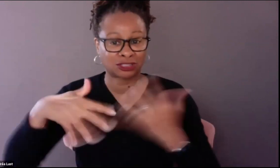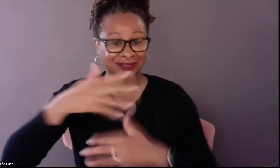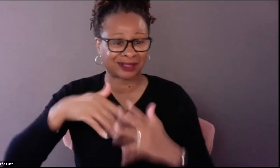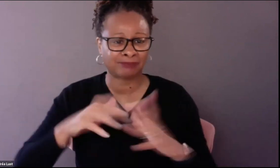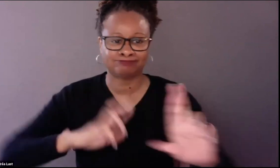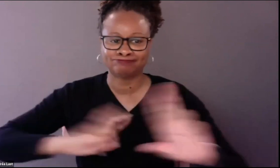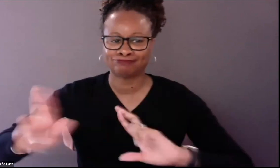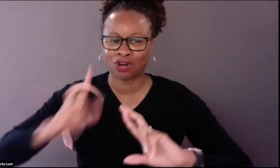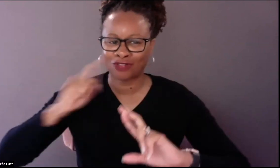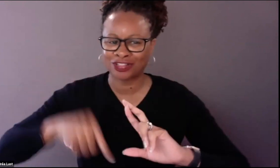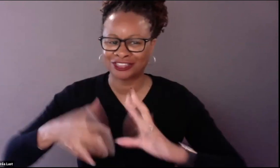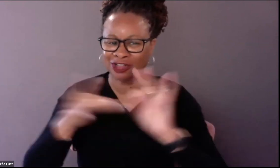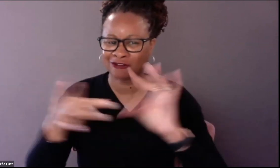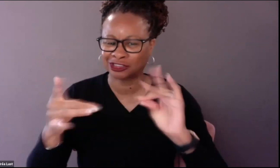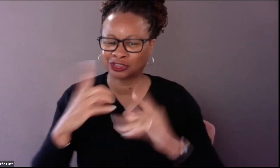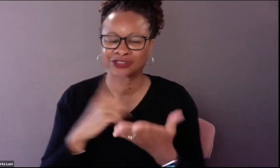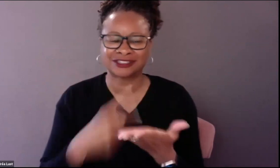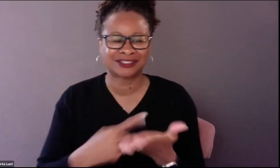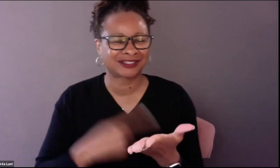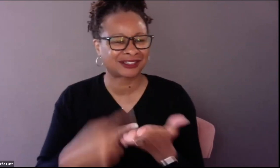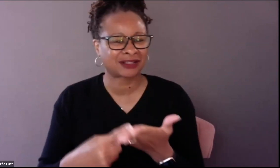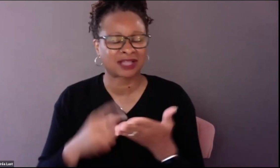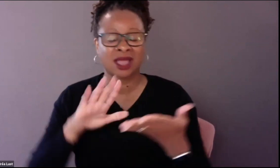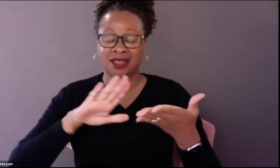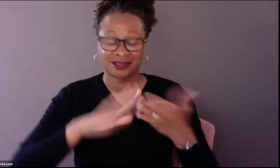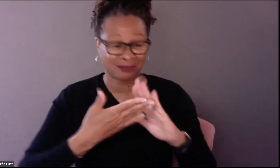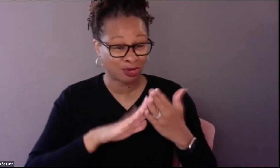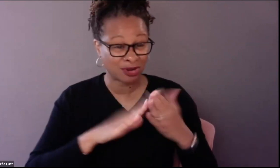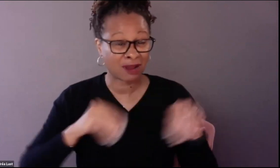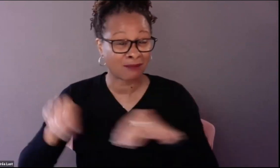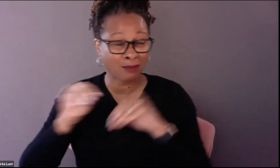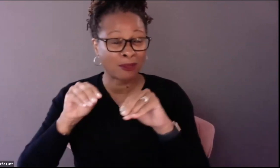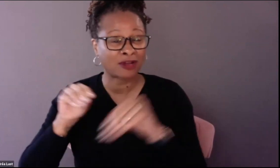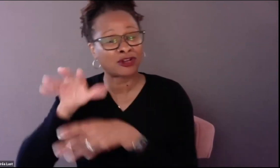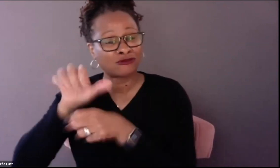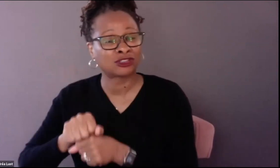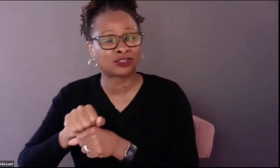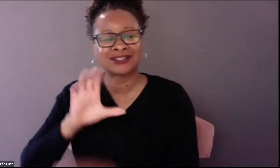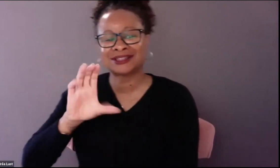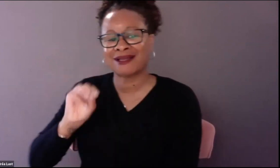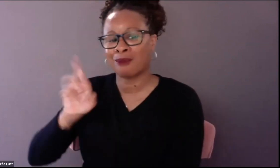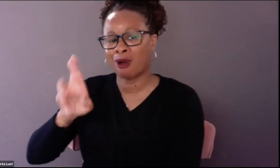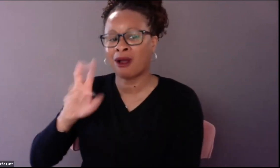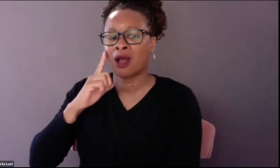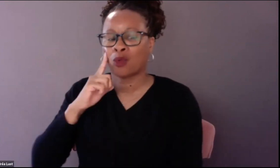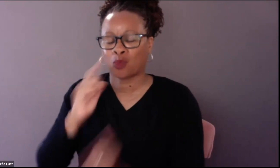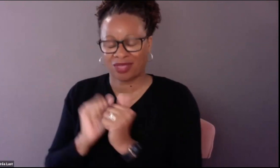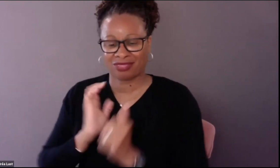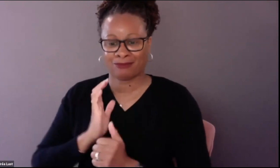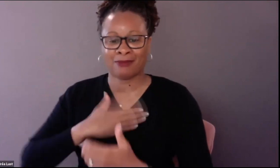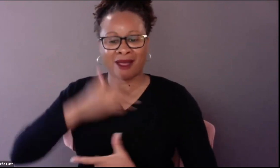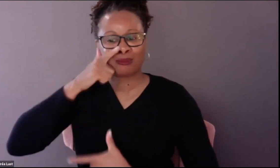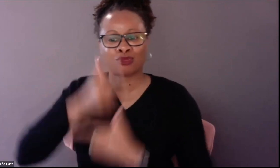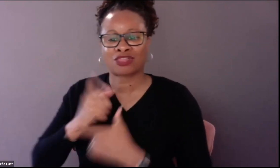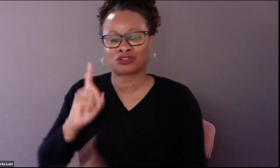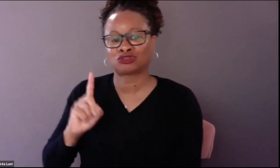this conversation to talk about community mobility rituals with my brother, Dr. Kalonji. And as we'll share with you, this